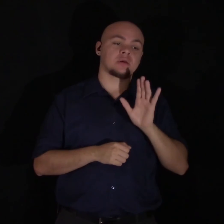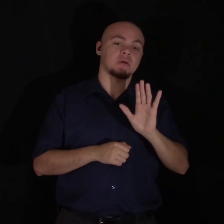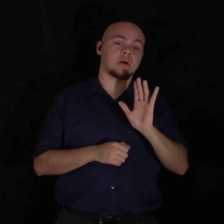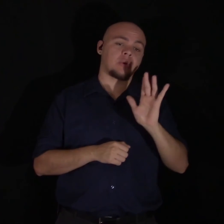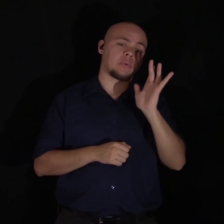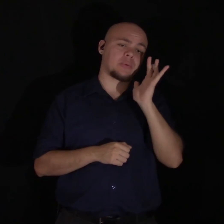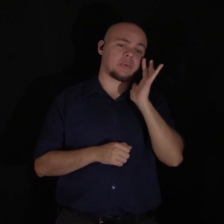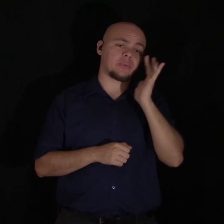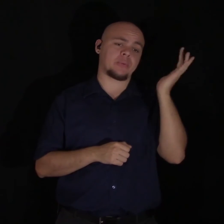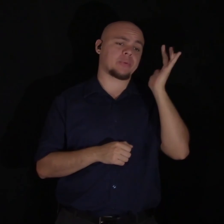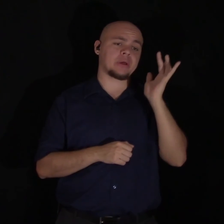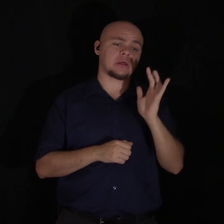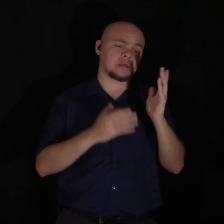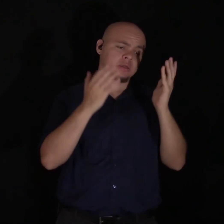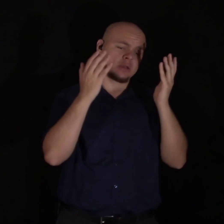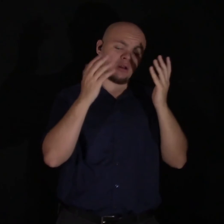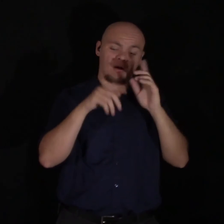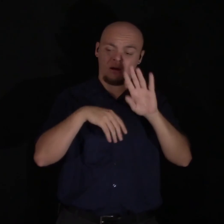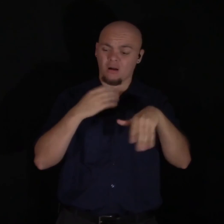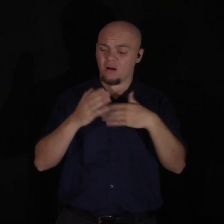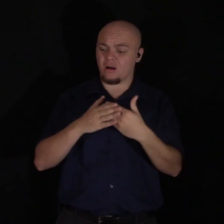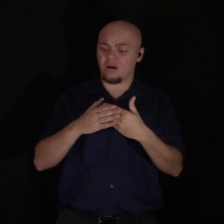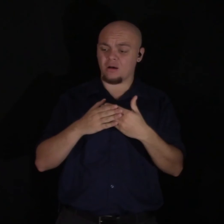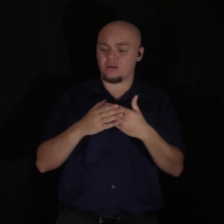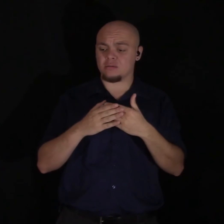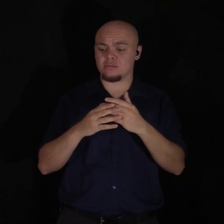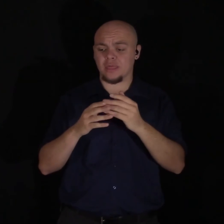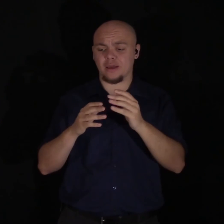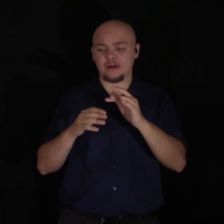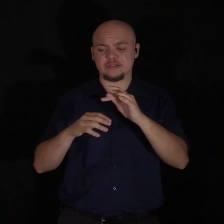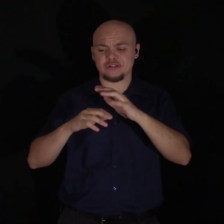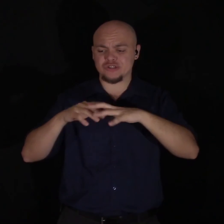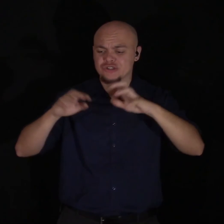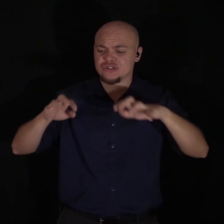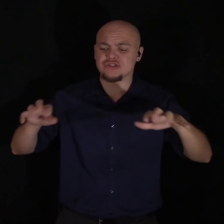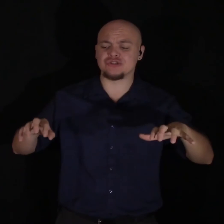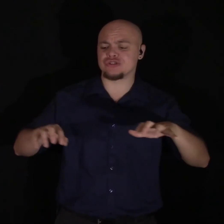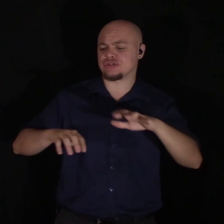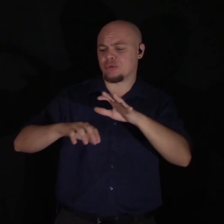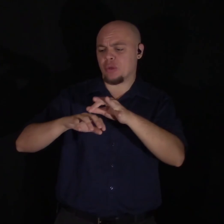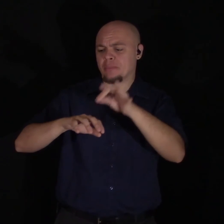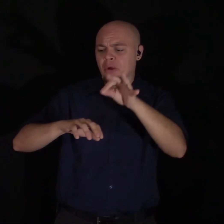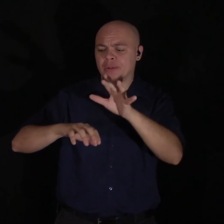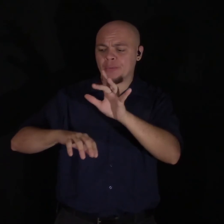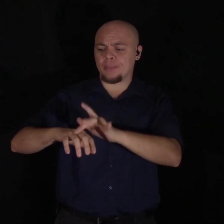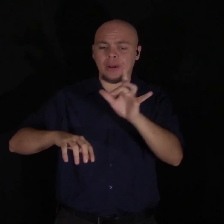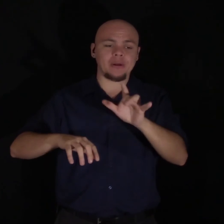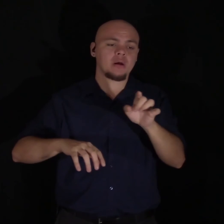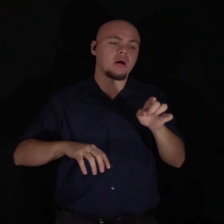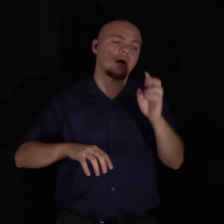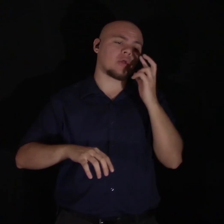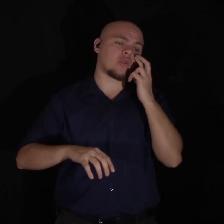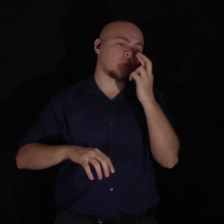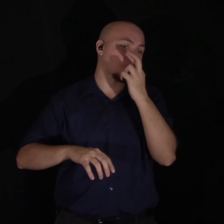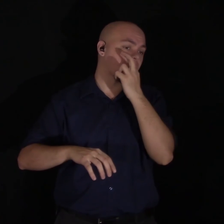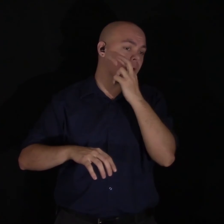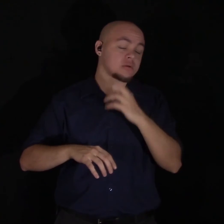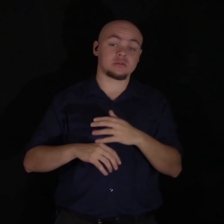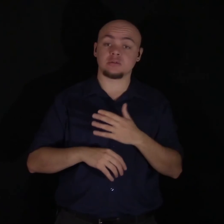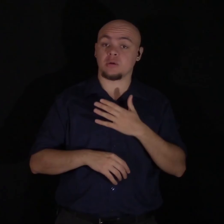among dark-leaved brambles. When my father returned from Milan, he found playing with me in the hall of